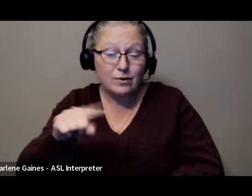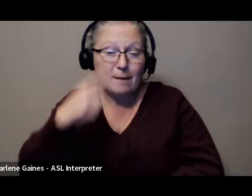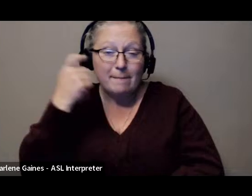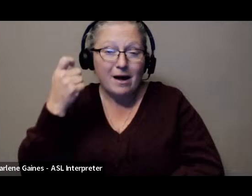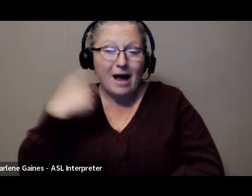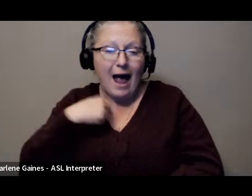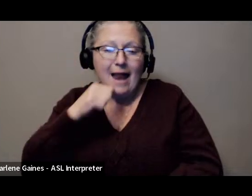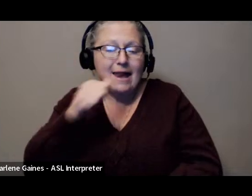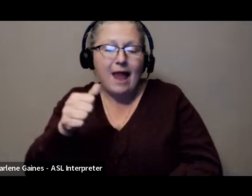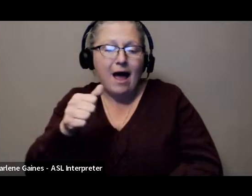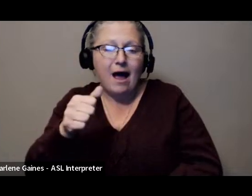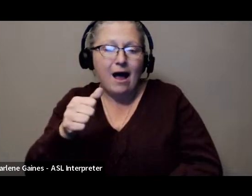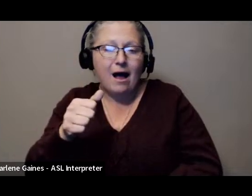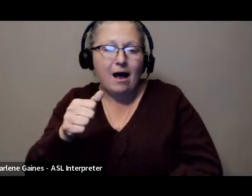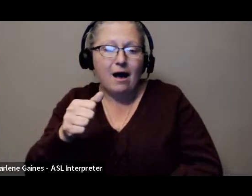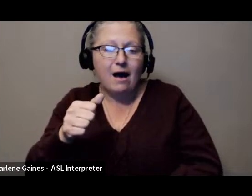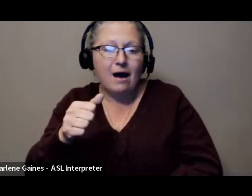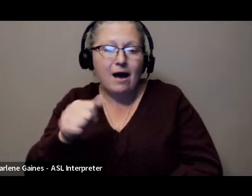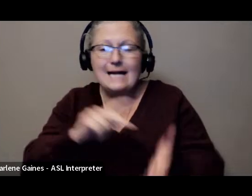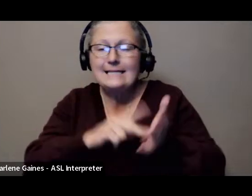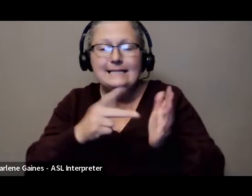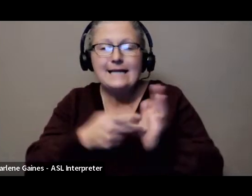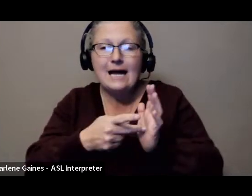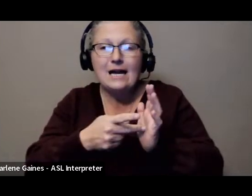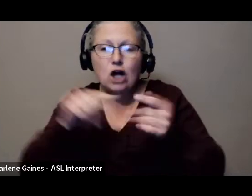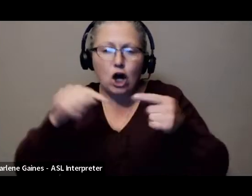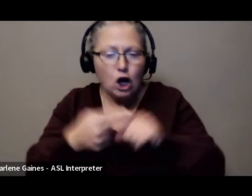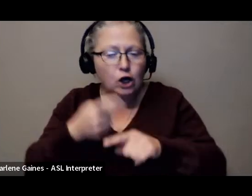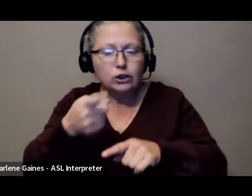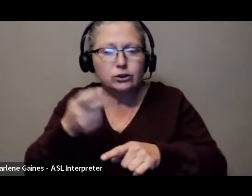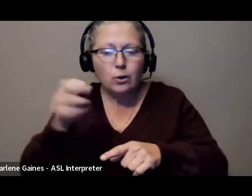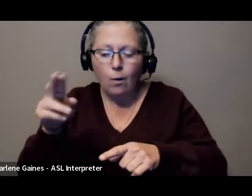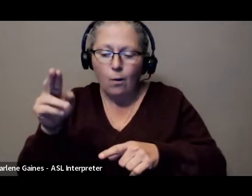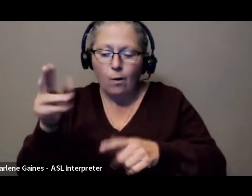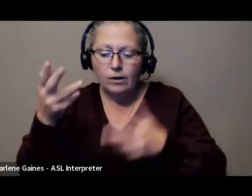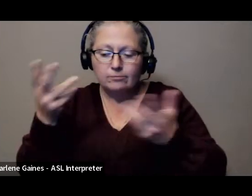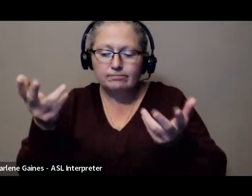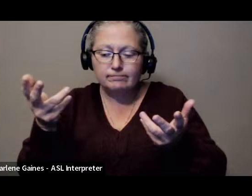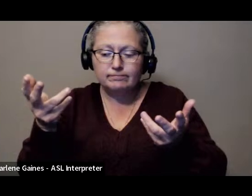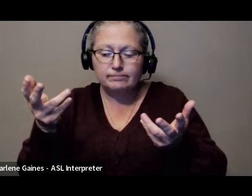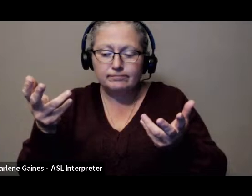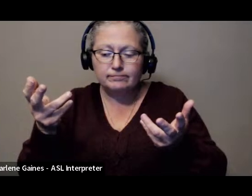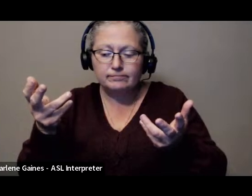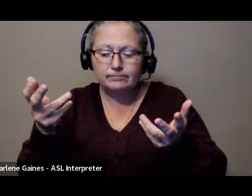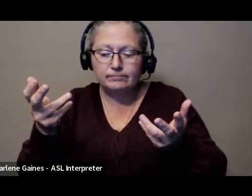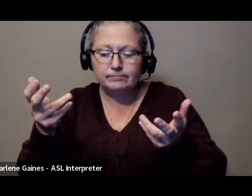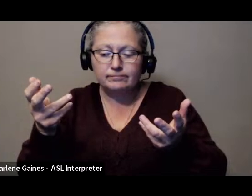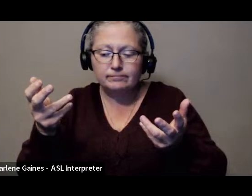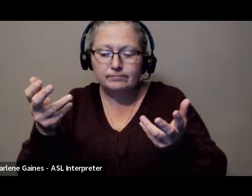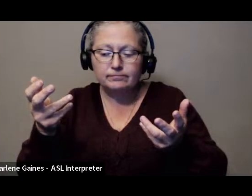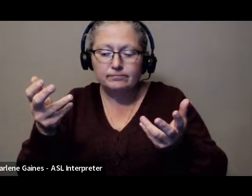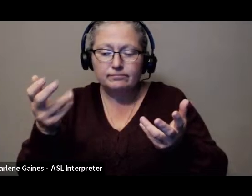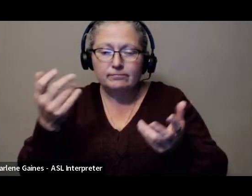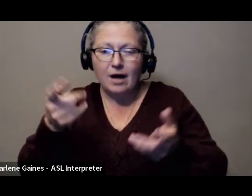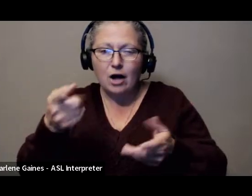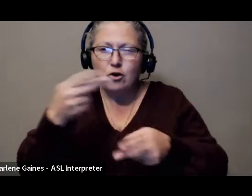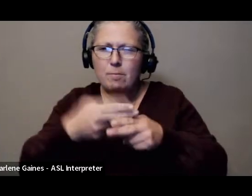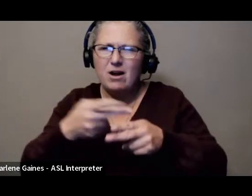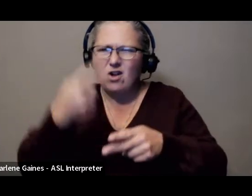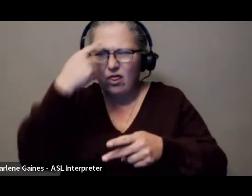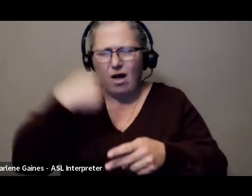I did not intend to harm you or I know I think you mentioned you felt like I went behind your